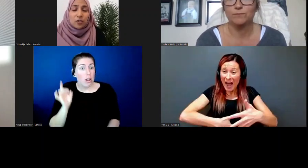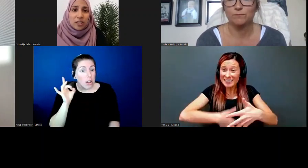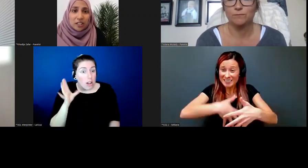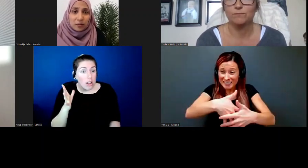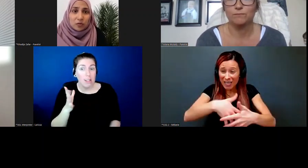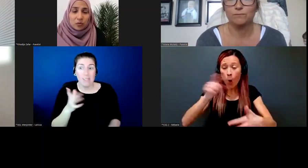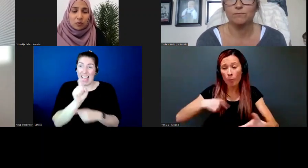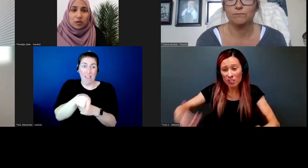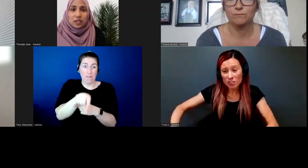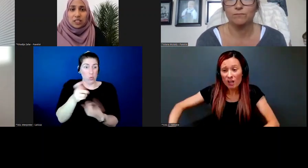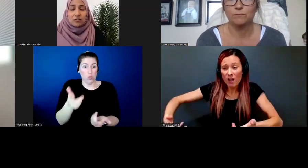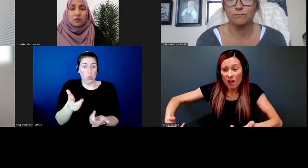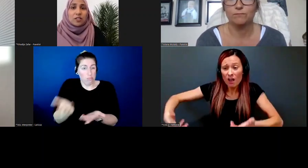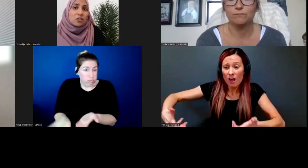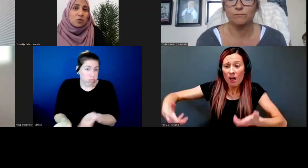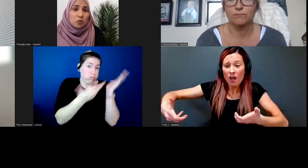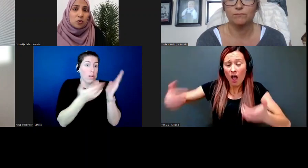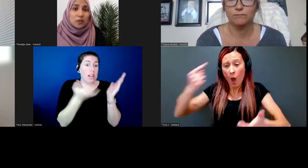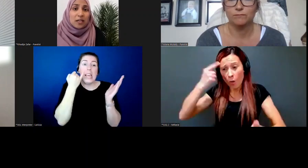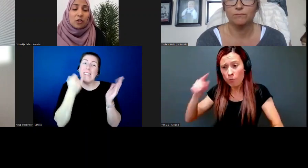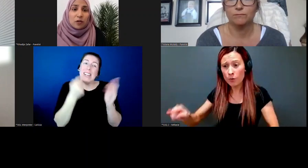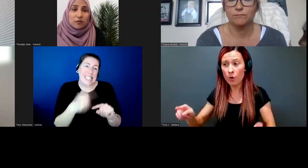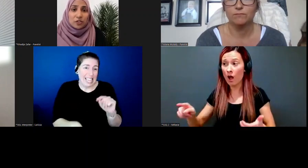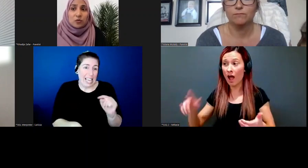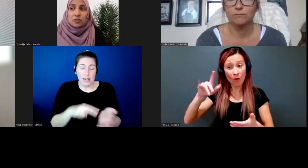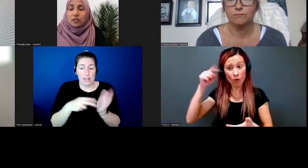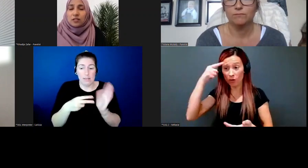daycare. You don't take them to school. Even within schools, we had